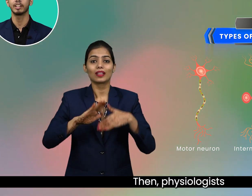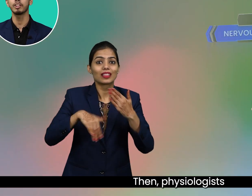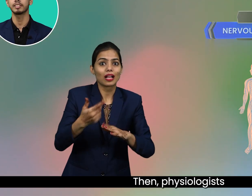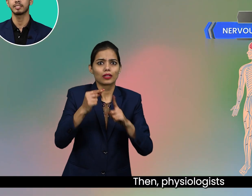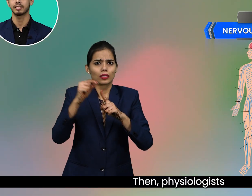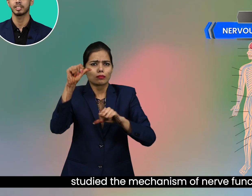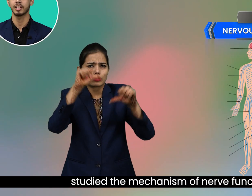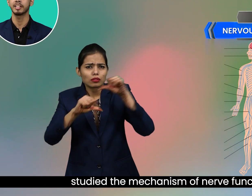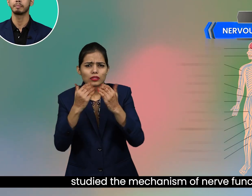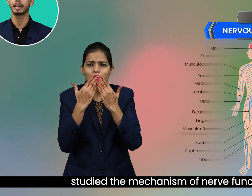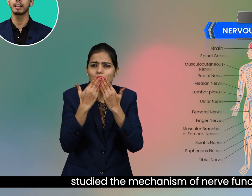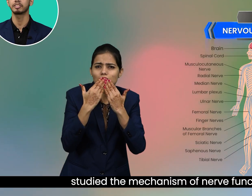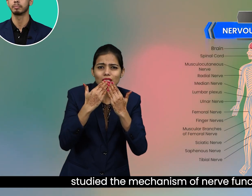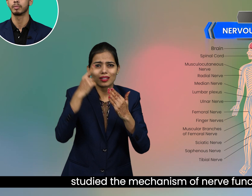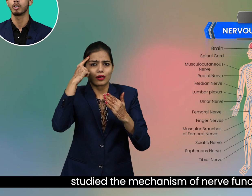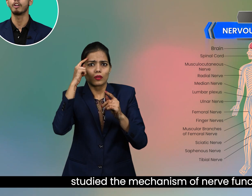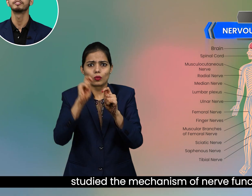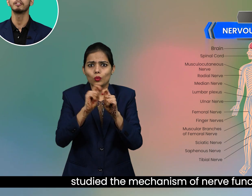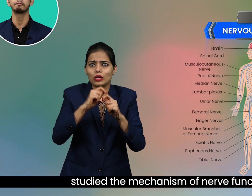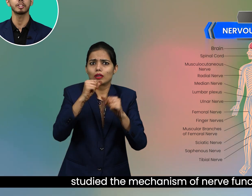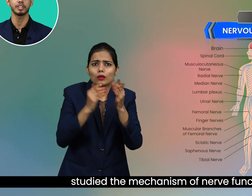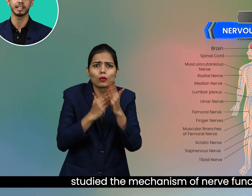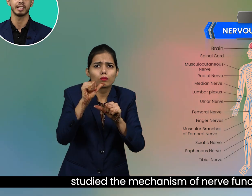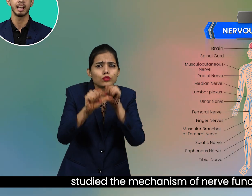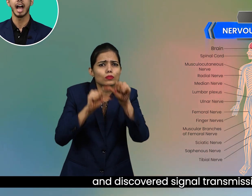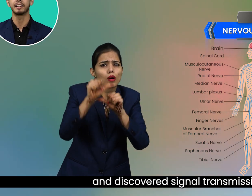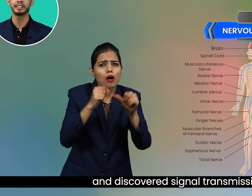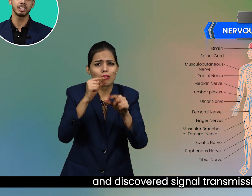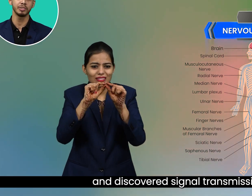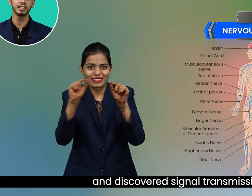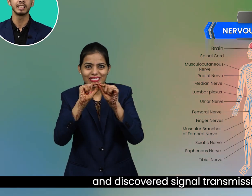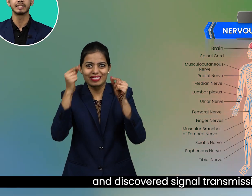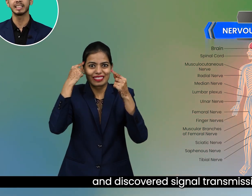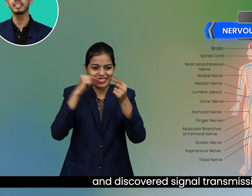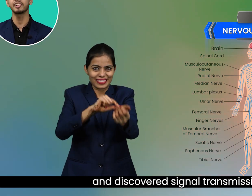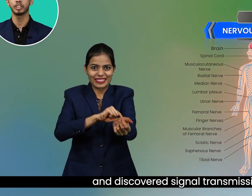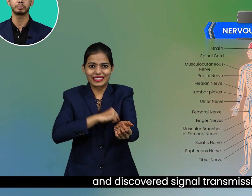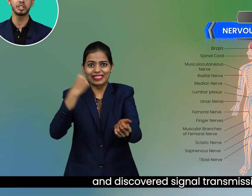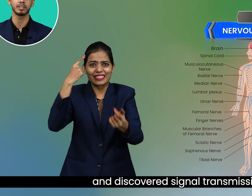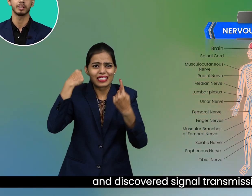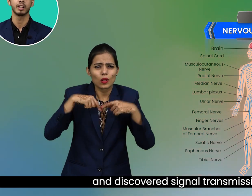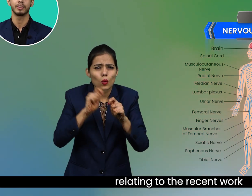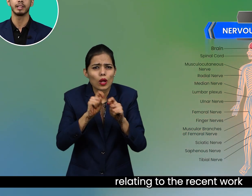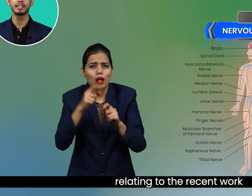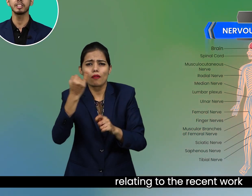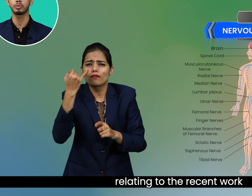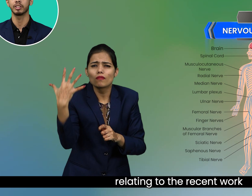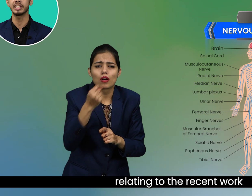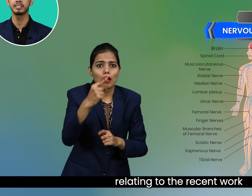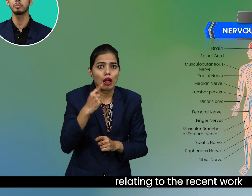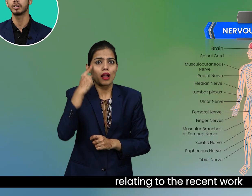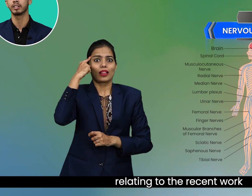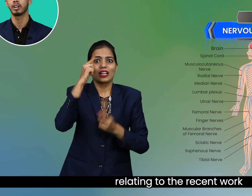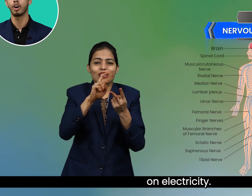Then physiologists studied the mechanism of nerve functioning and discovered signal transmission relating to